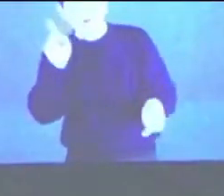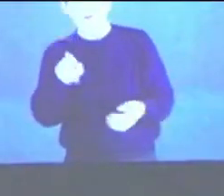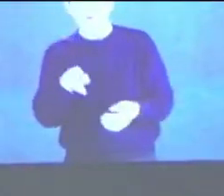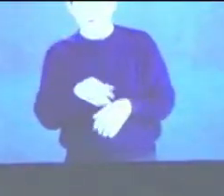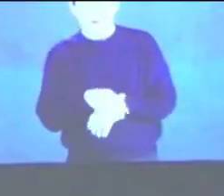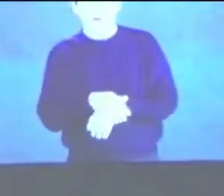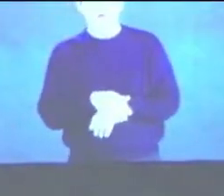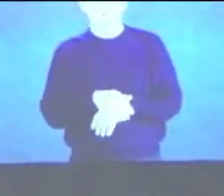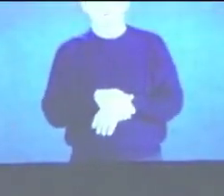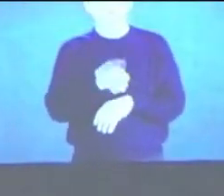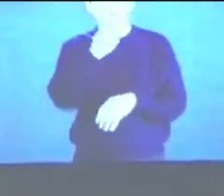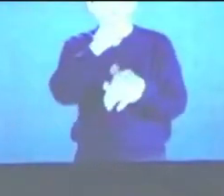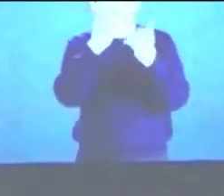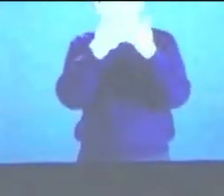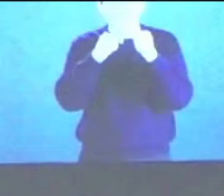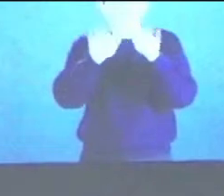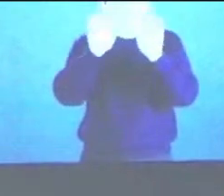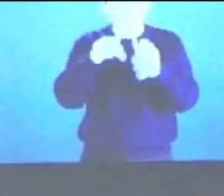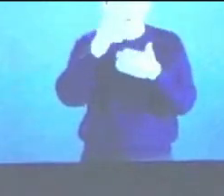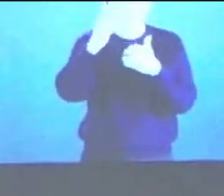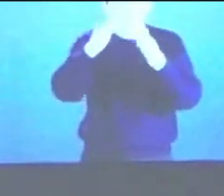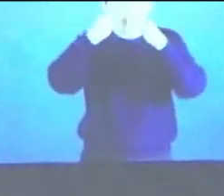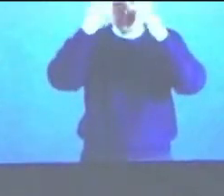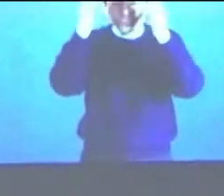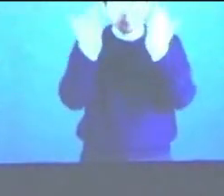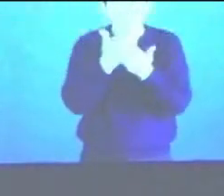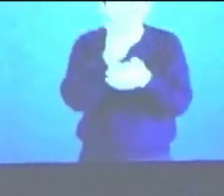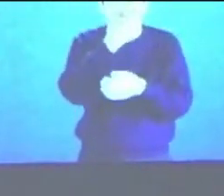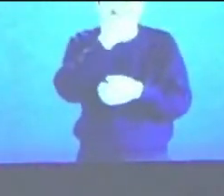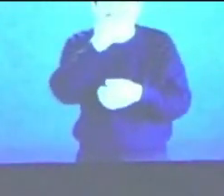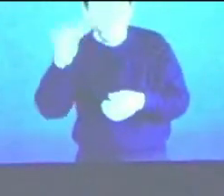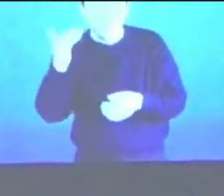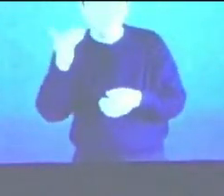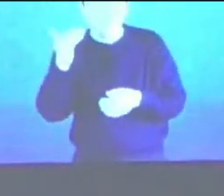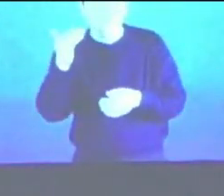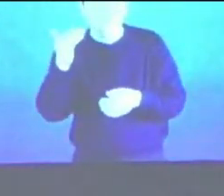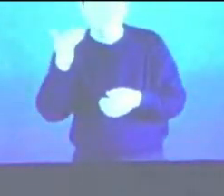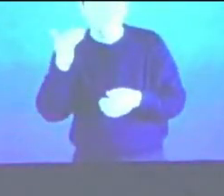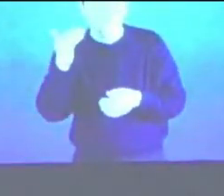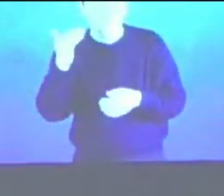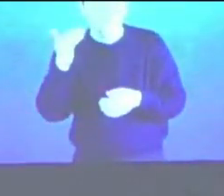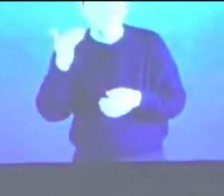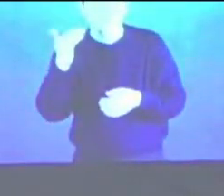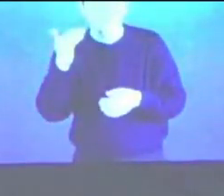And the people were astonished. And they're like, whoa, he does everything so well.